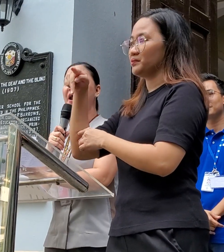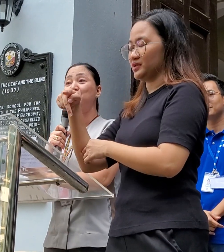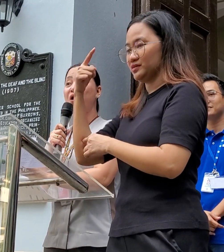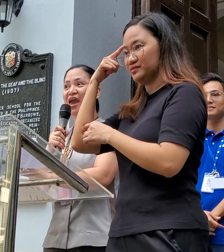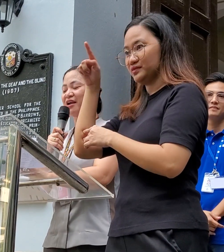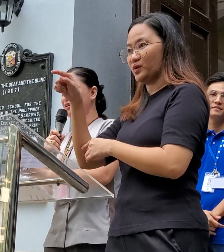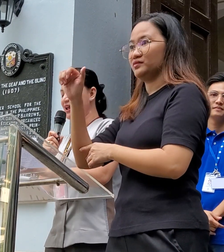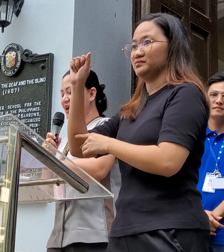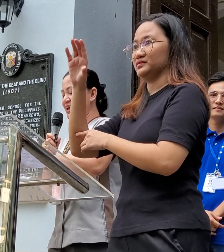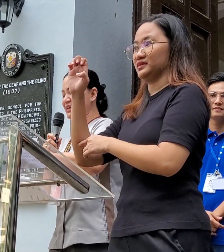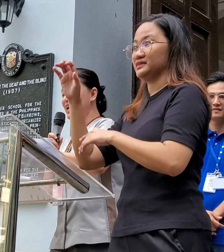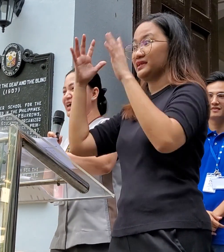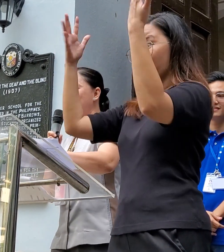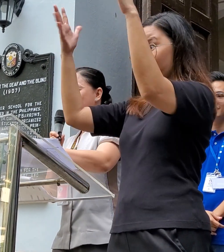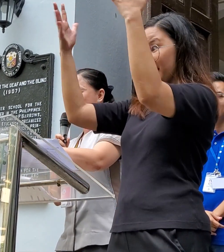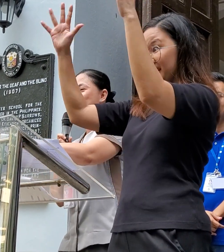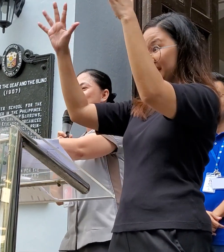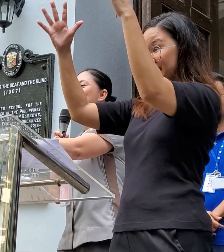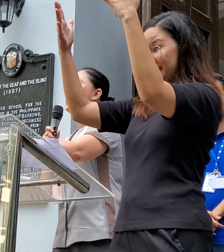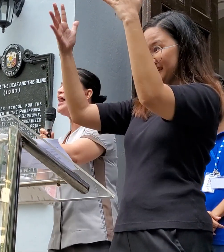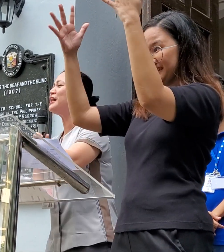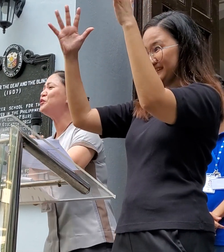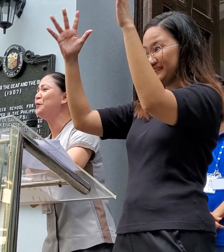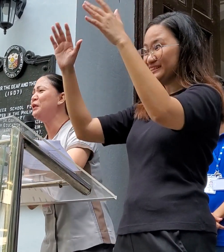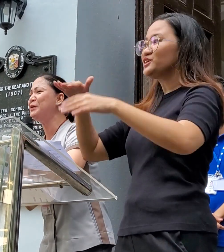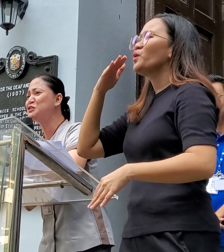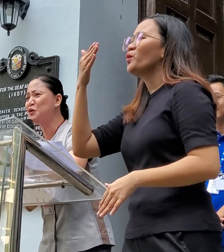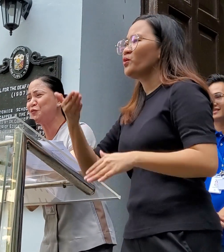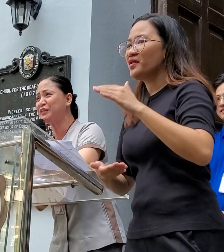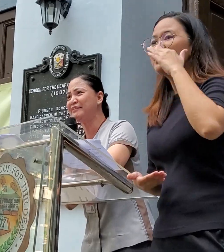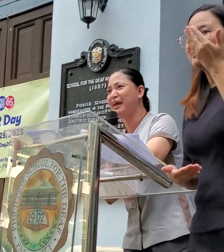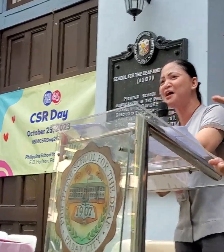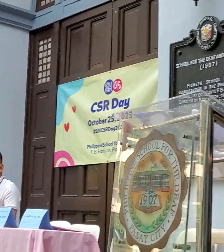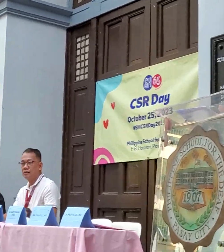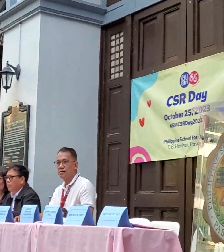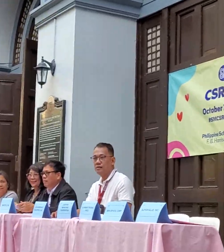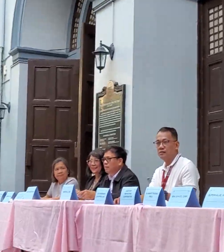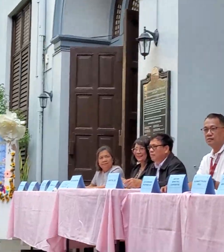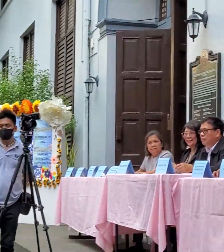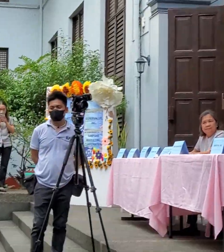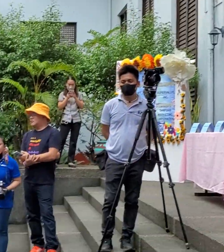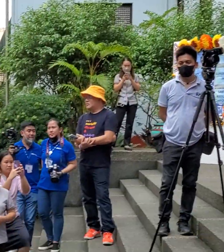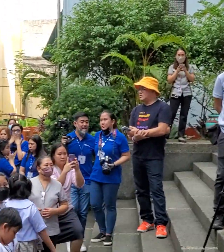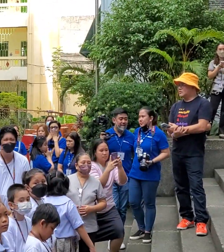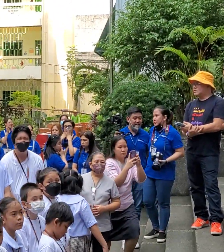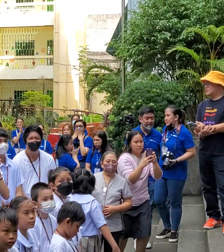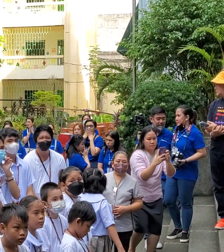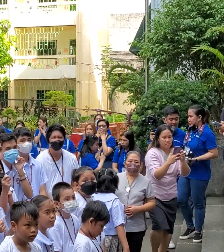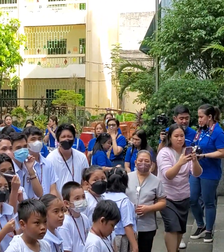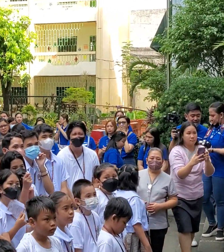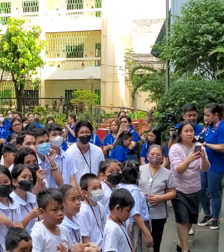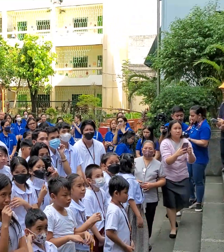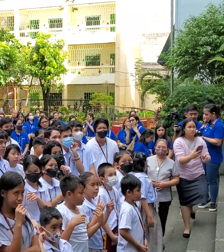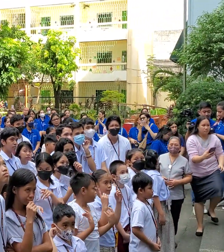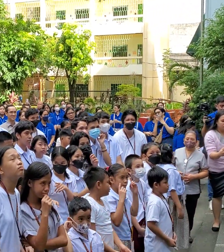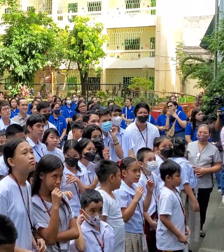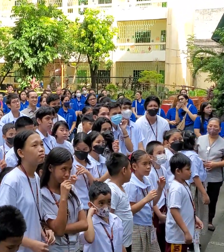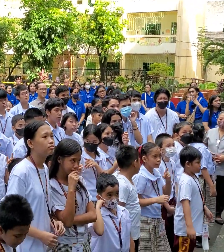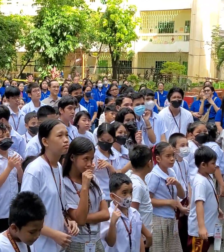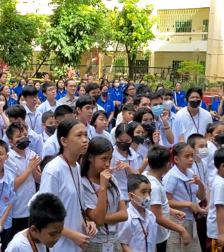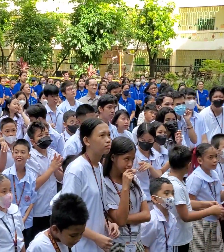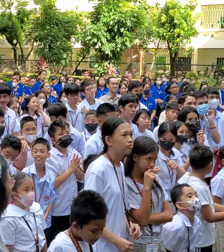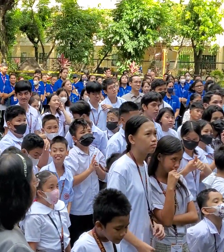ACE Hardware. Ayan. Welcome to Philippine School for the Deaf, Deaf and Pasay. And